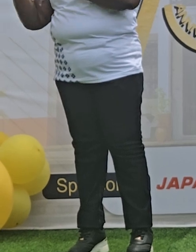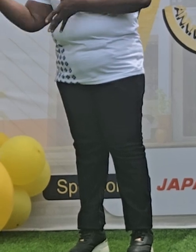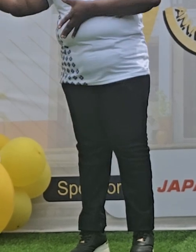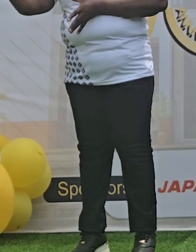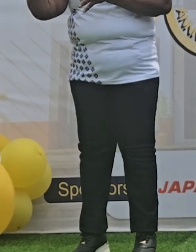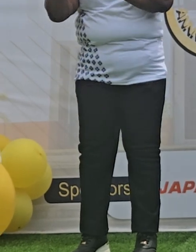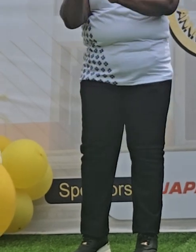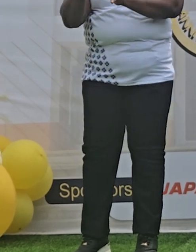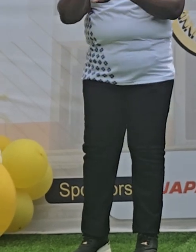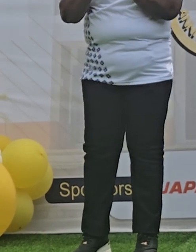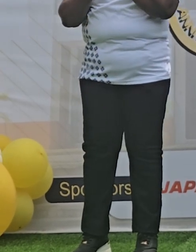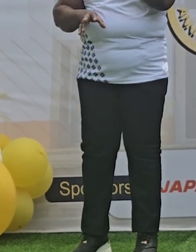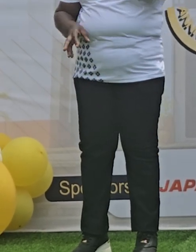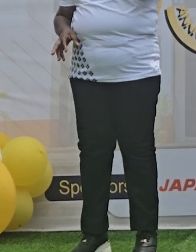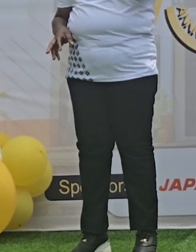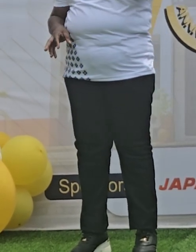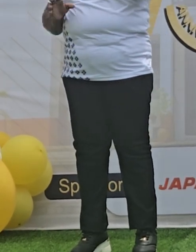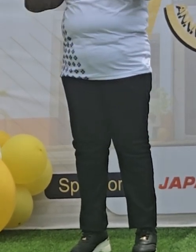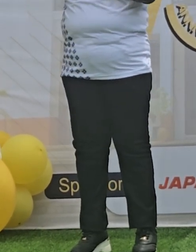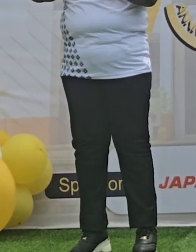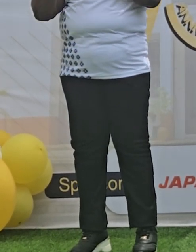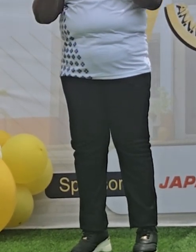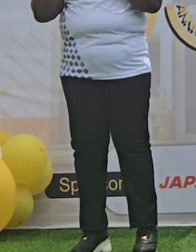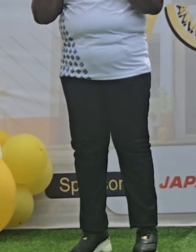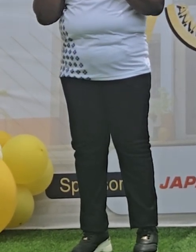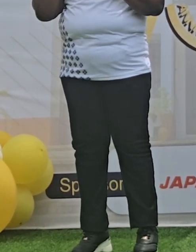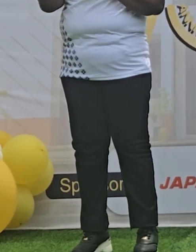it 6 by the end of the